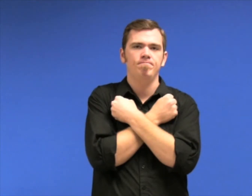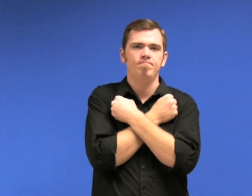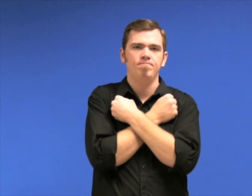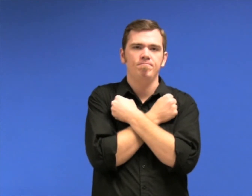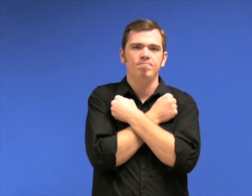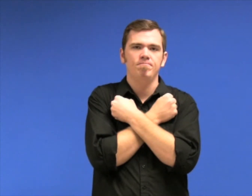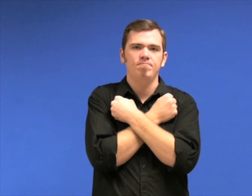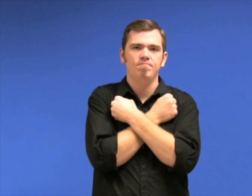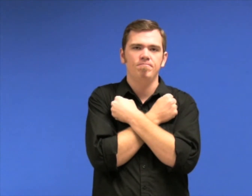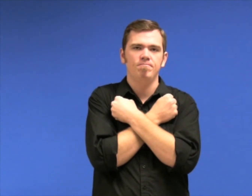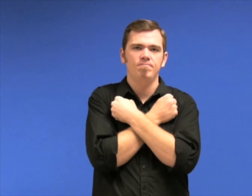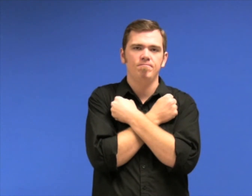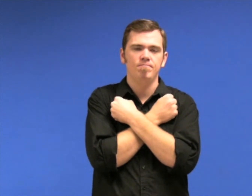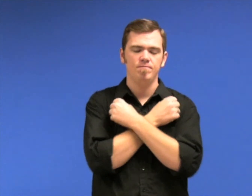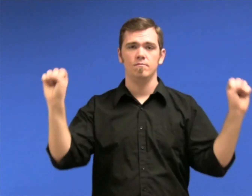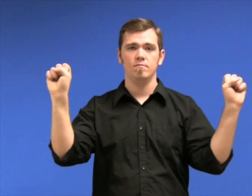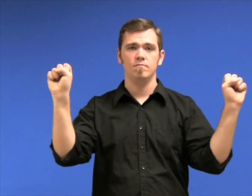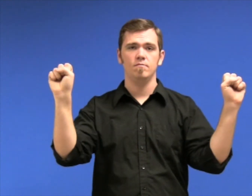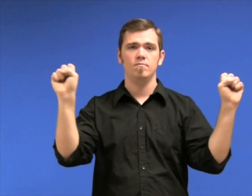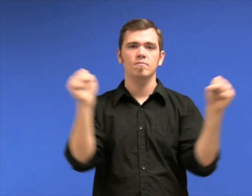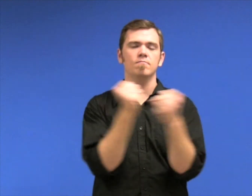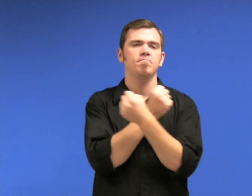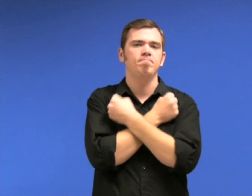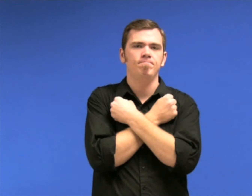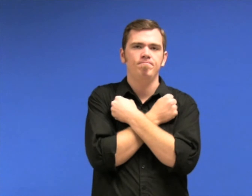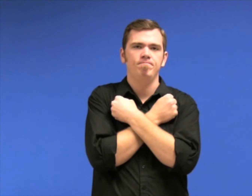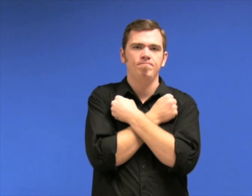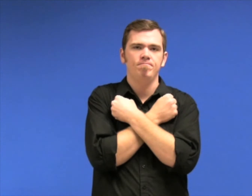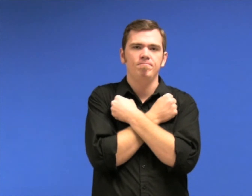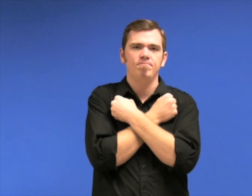hands and you sign love. Love, kind of like a hug.